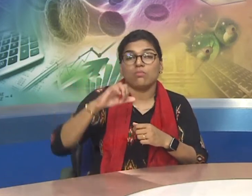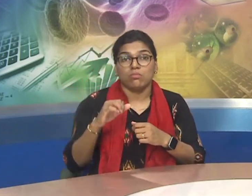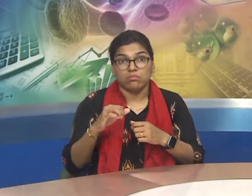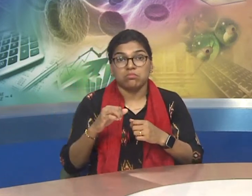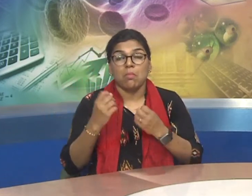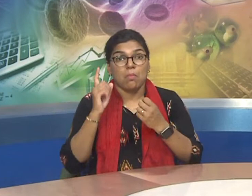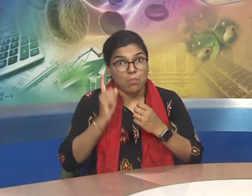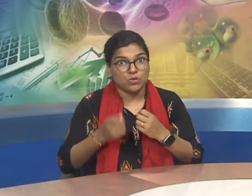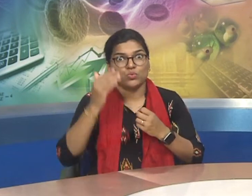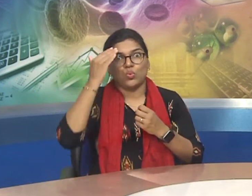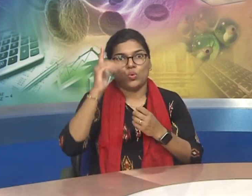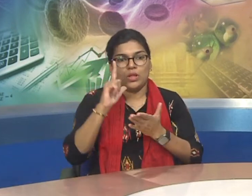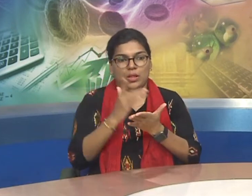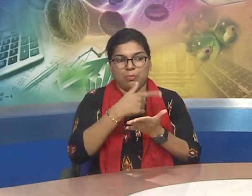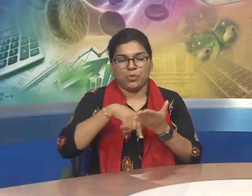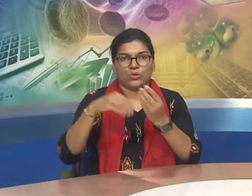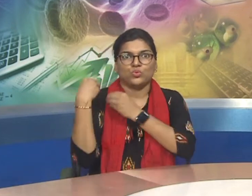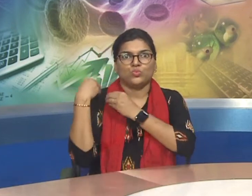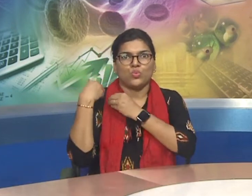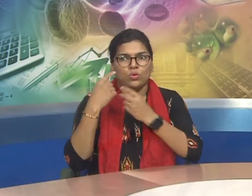And ninth point is inventory control.